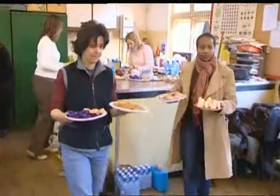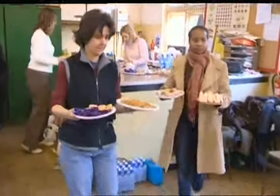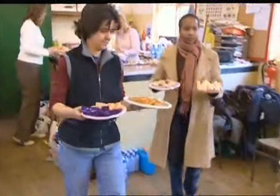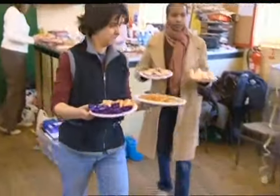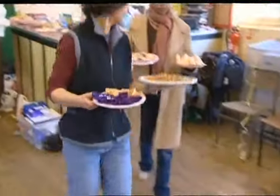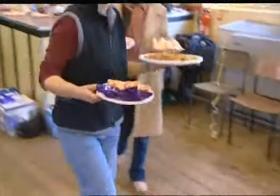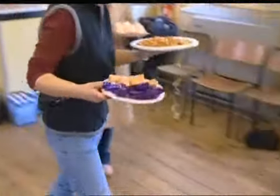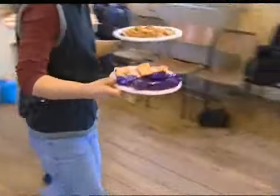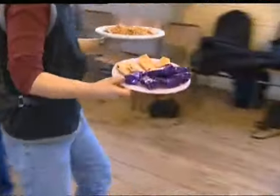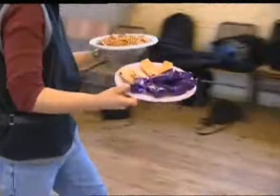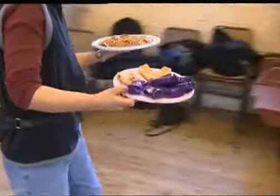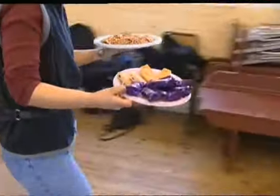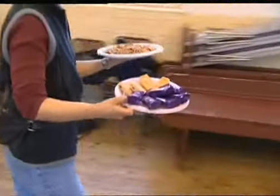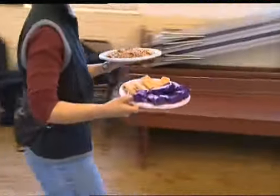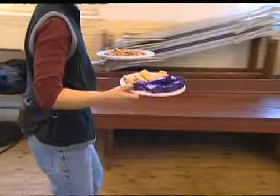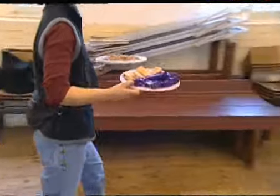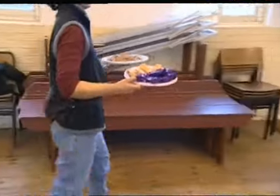Now the mums are putting the food out on the tables.